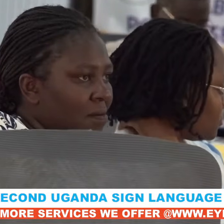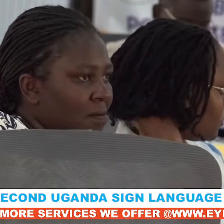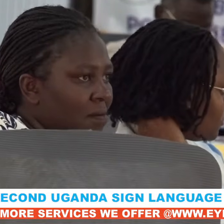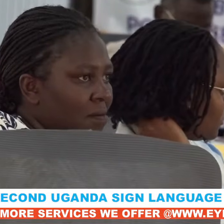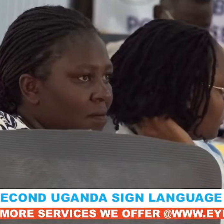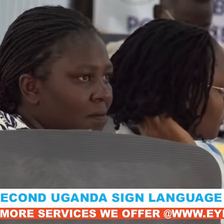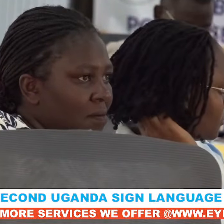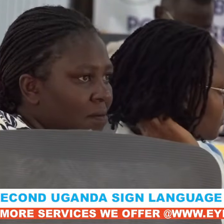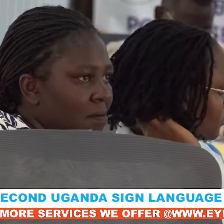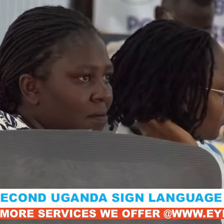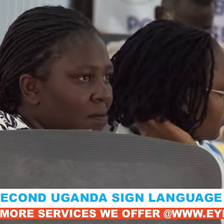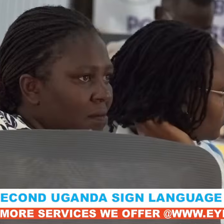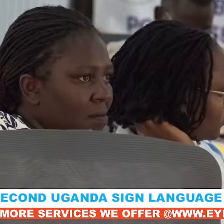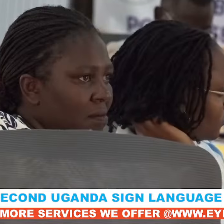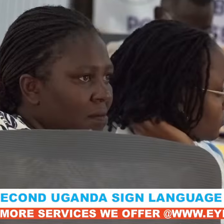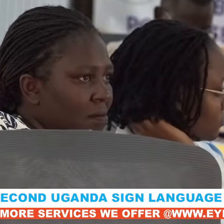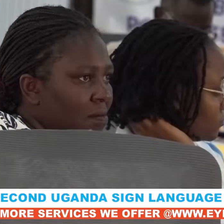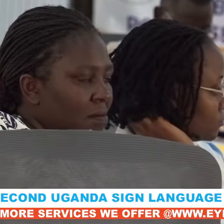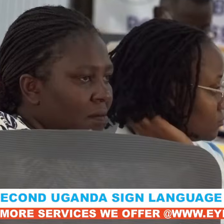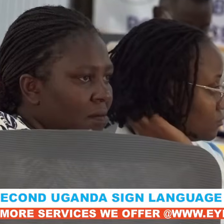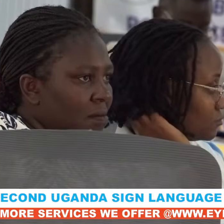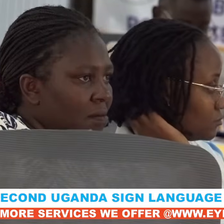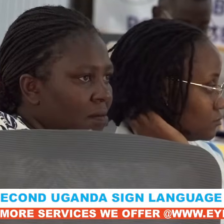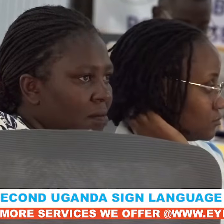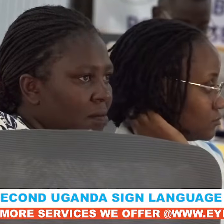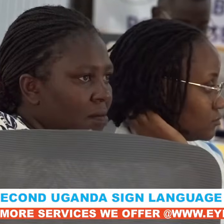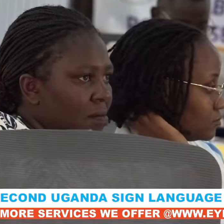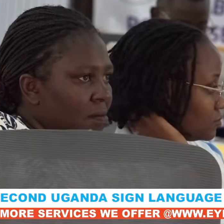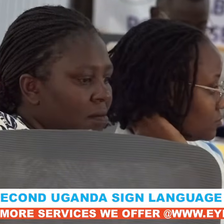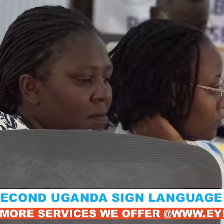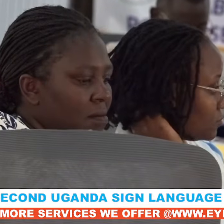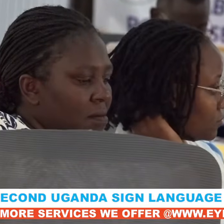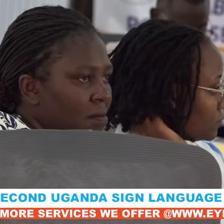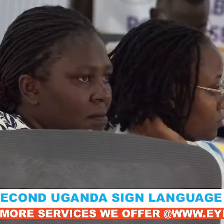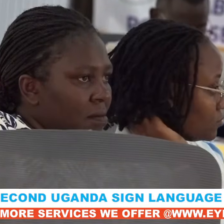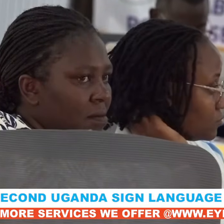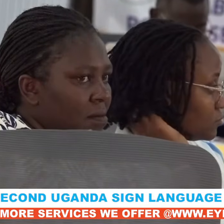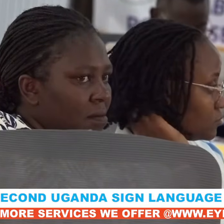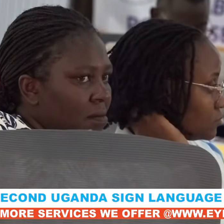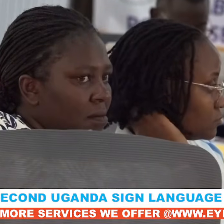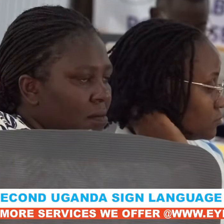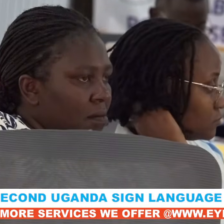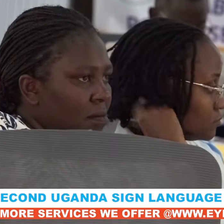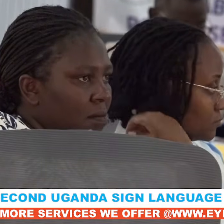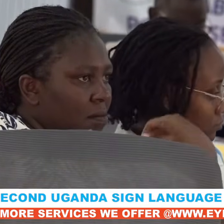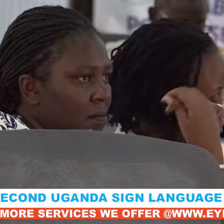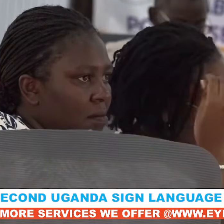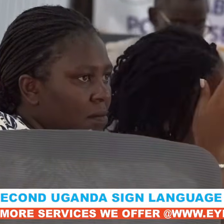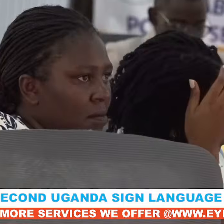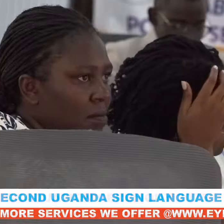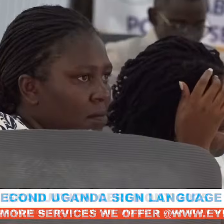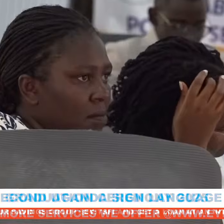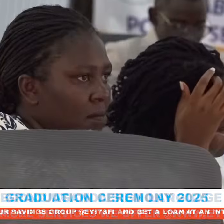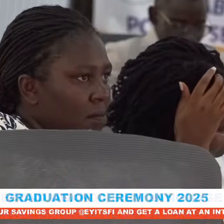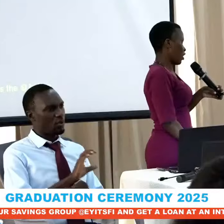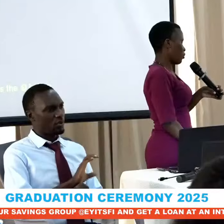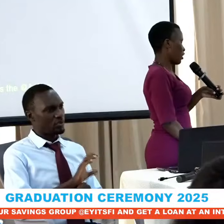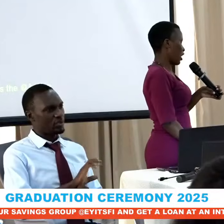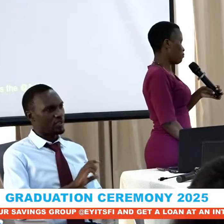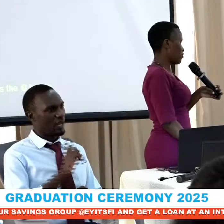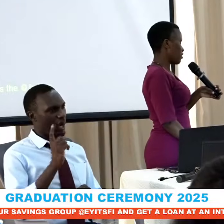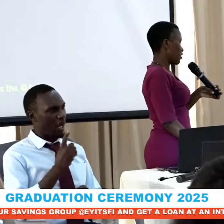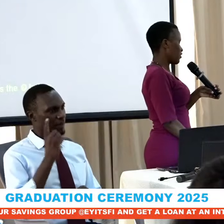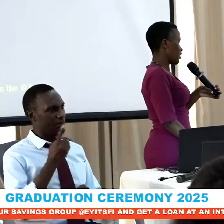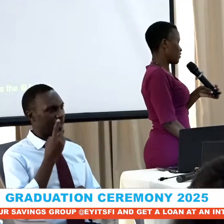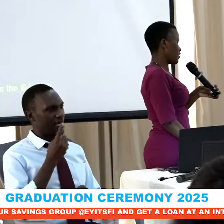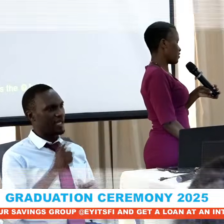we say it's a course unit across all the courses at must? Everyone who